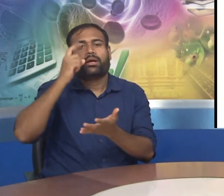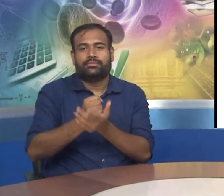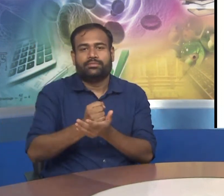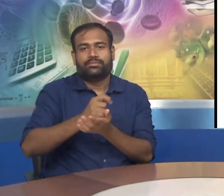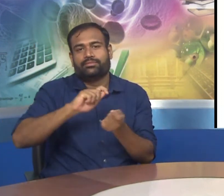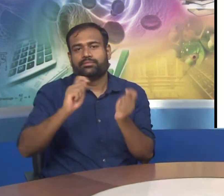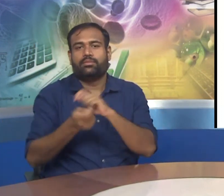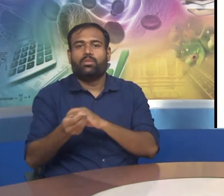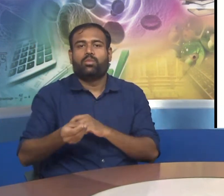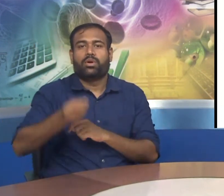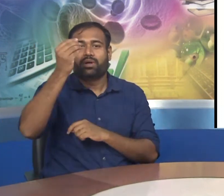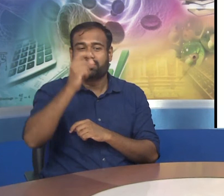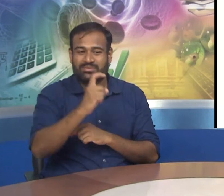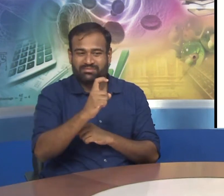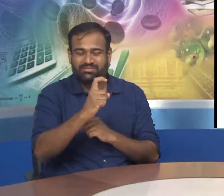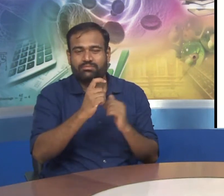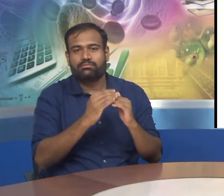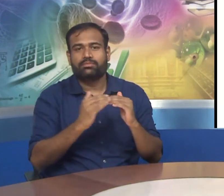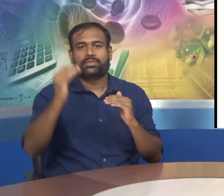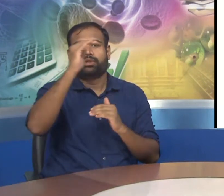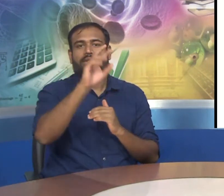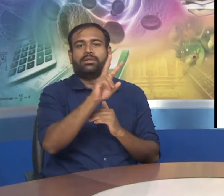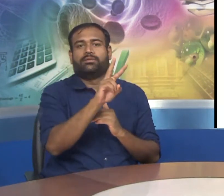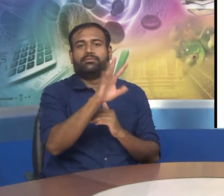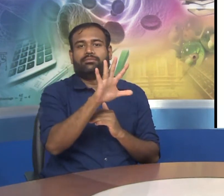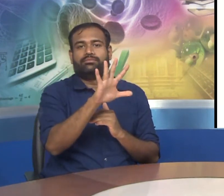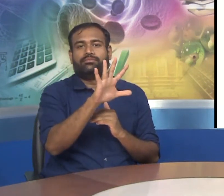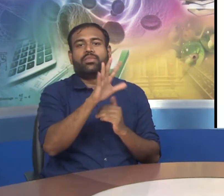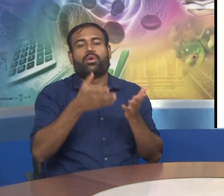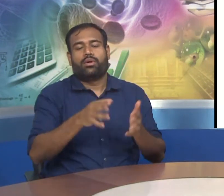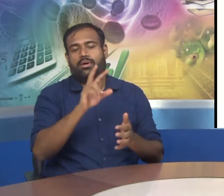increased the number of judges from time to time.